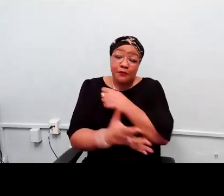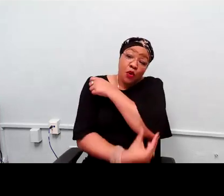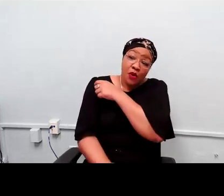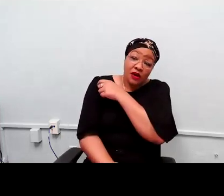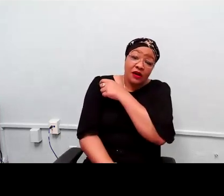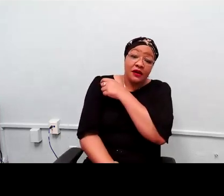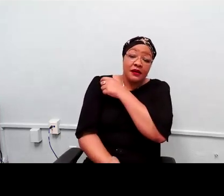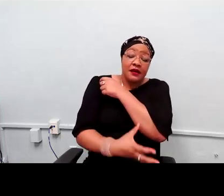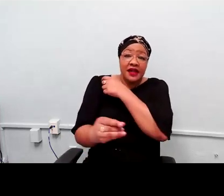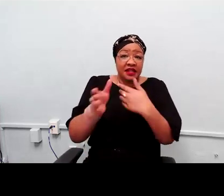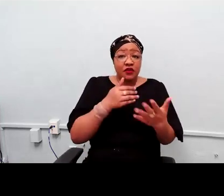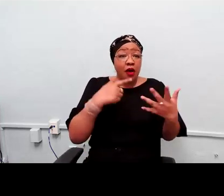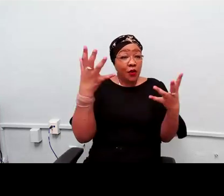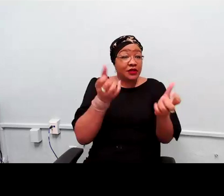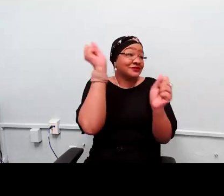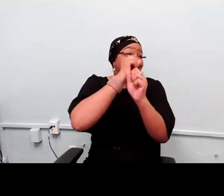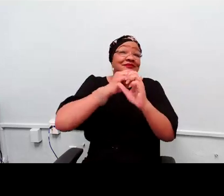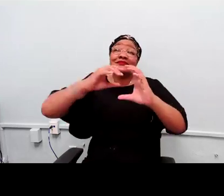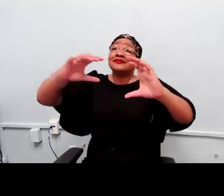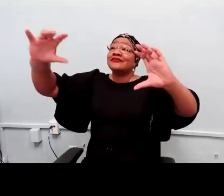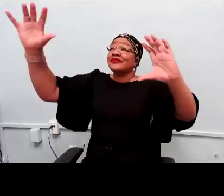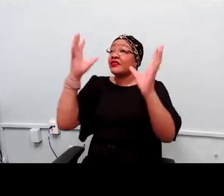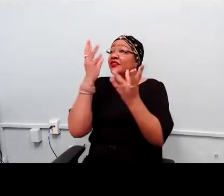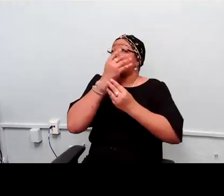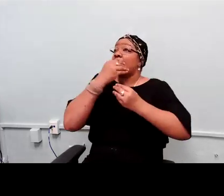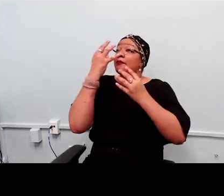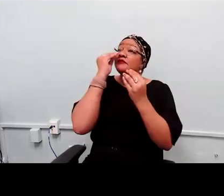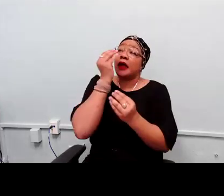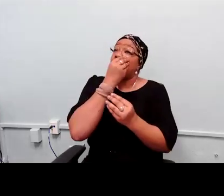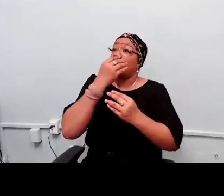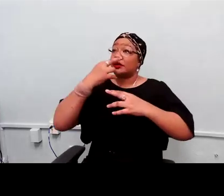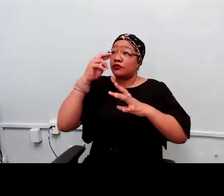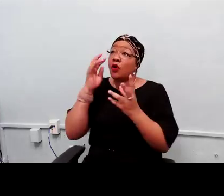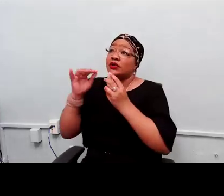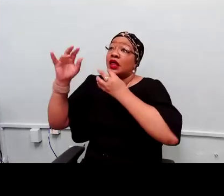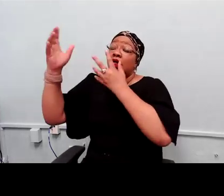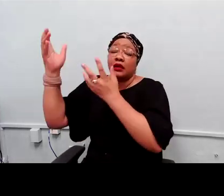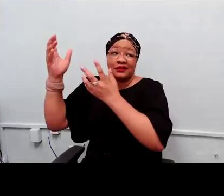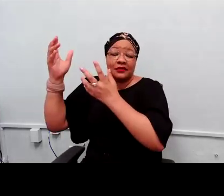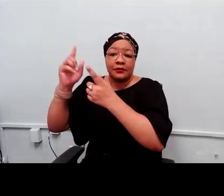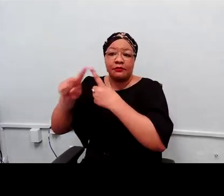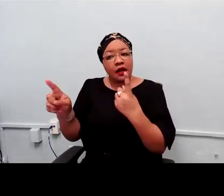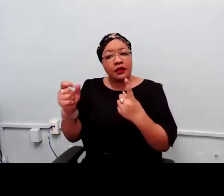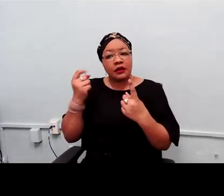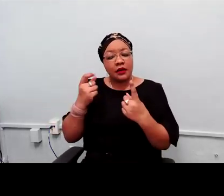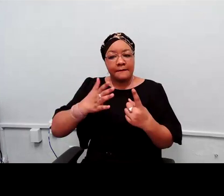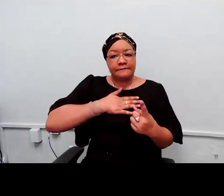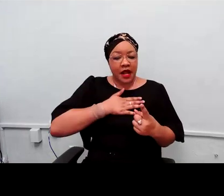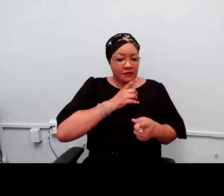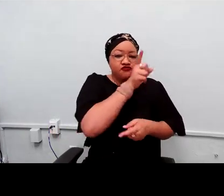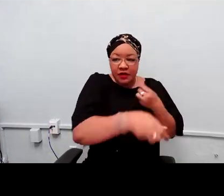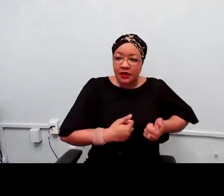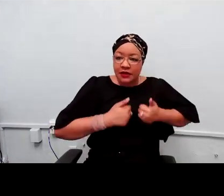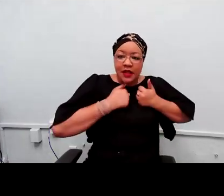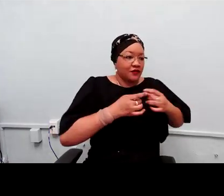into the clouds. Poverty and Jim Crow would grab me by the heels, and right on earth I would